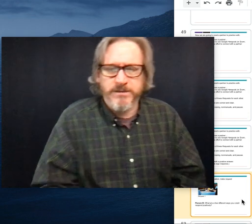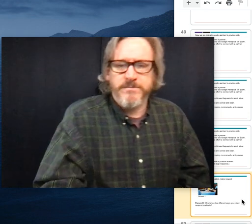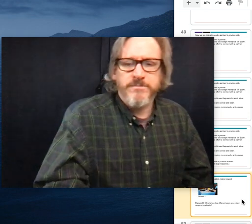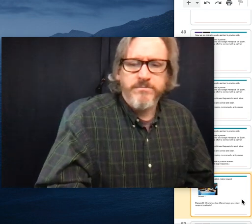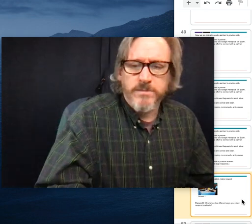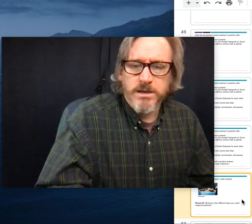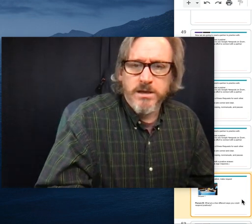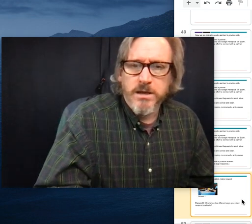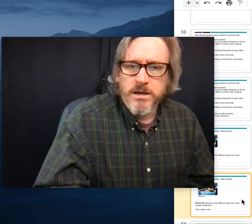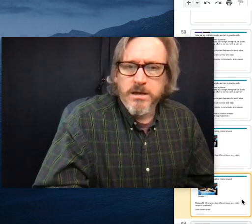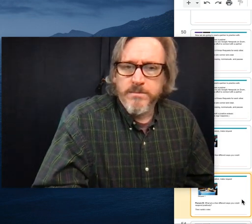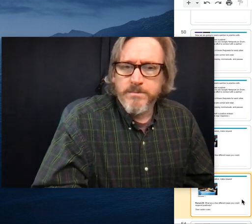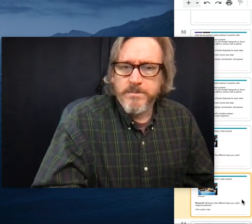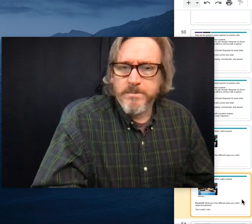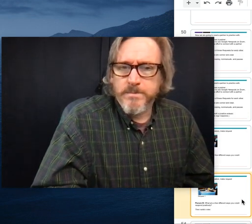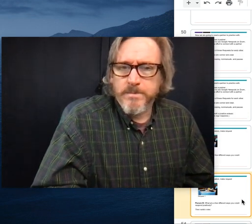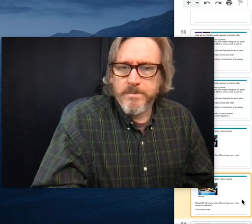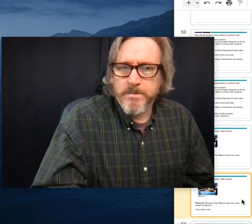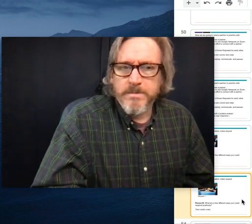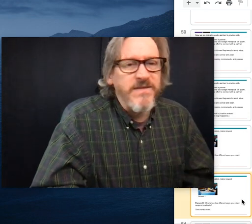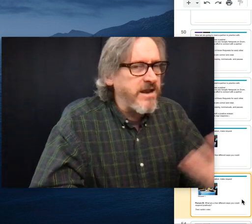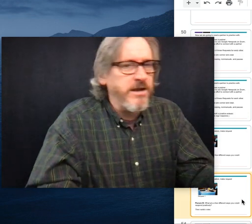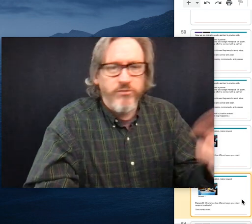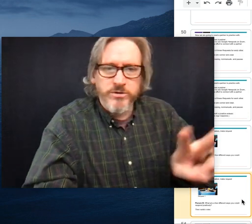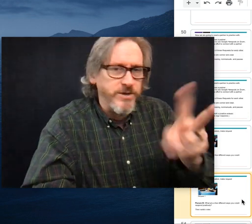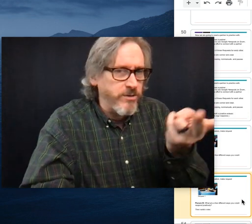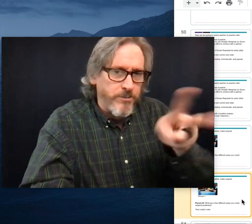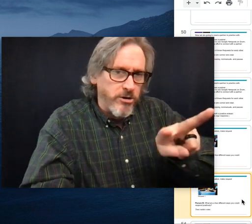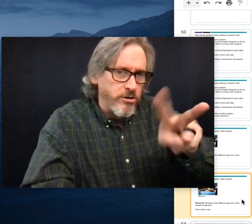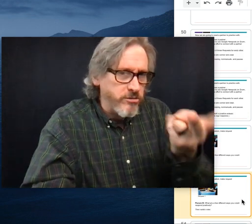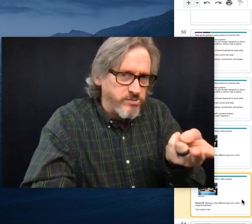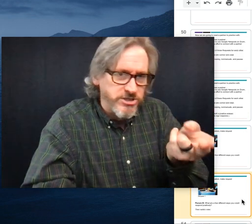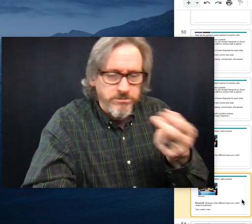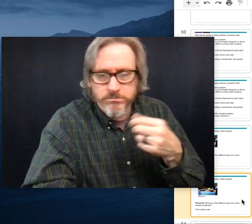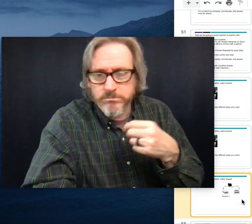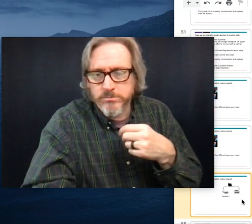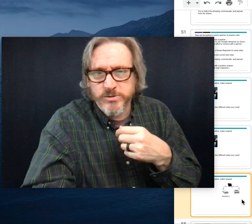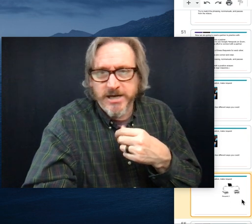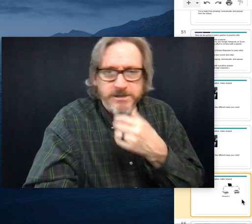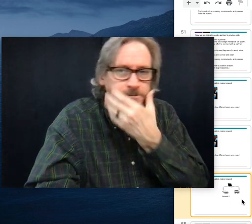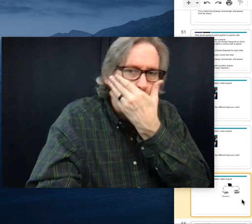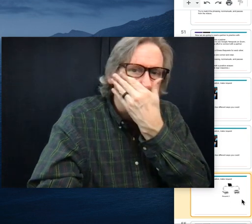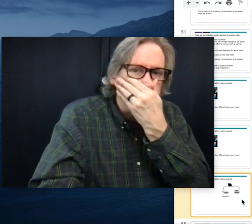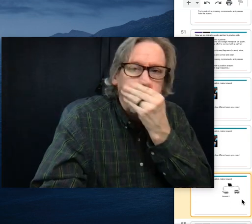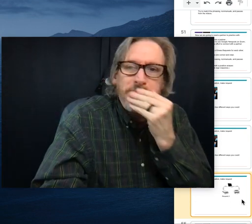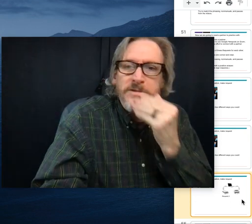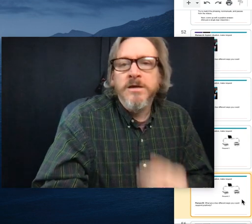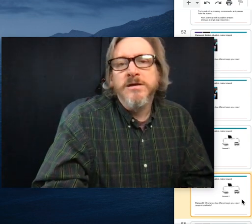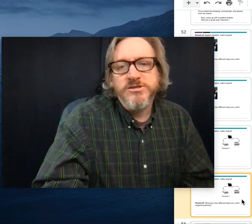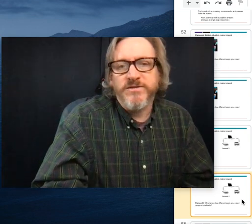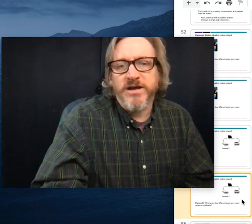Or you can go and practice these with any of the tutors. And we just have a new tutor that's starting through the Academic Service Center.